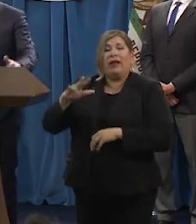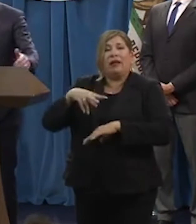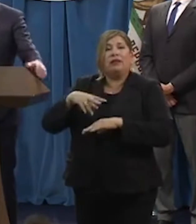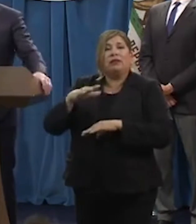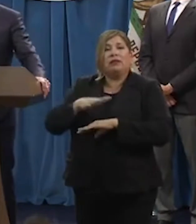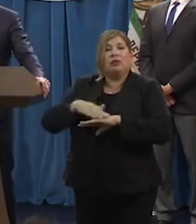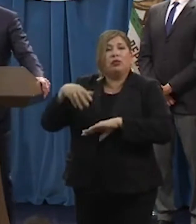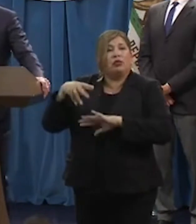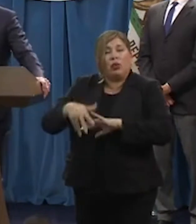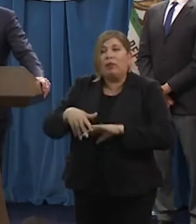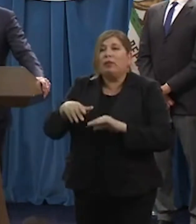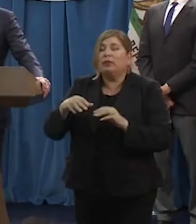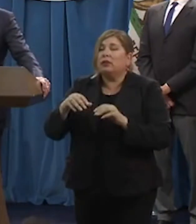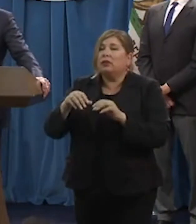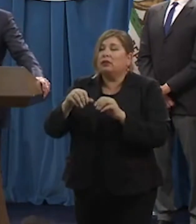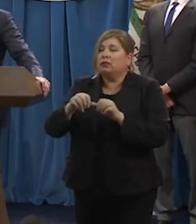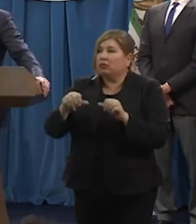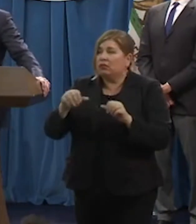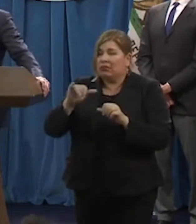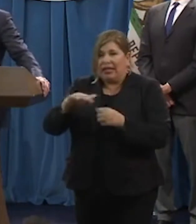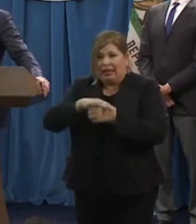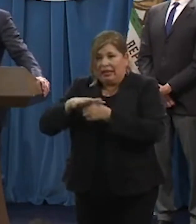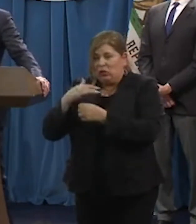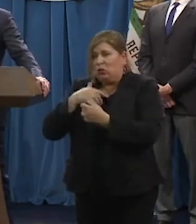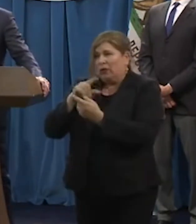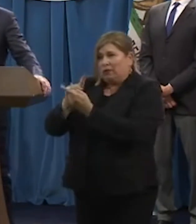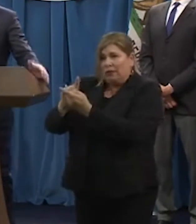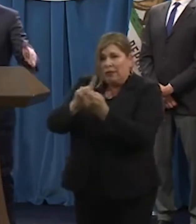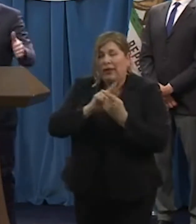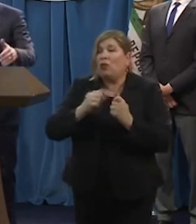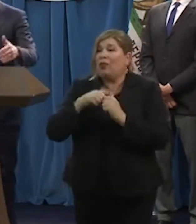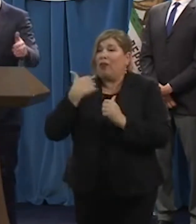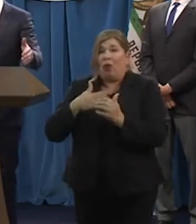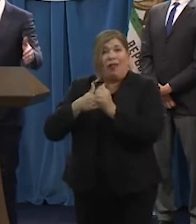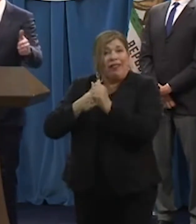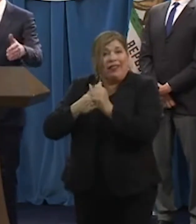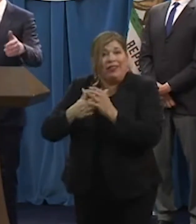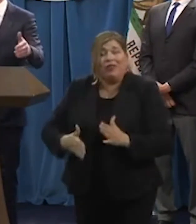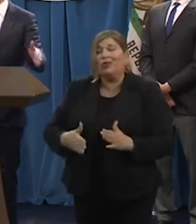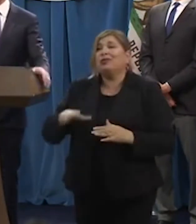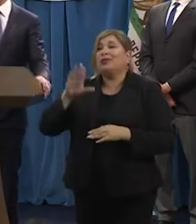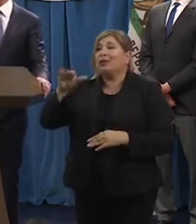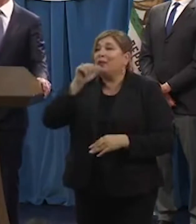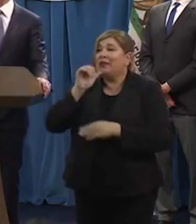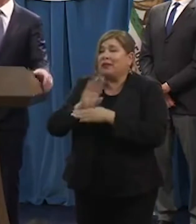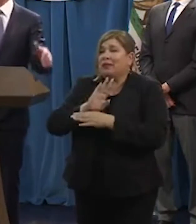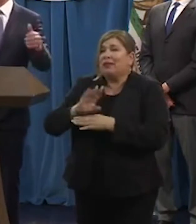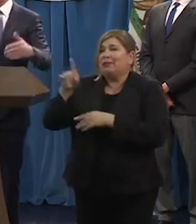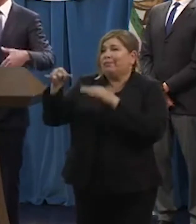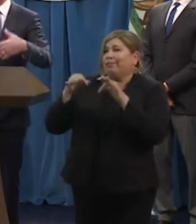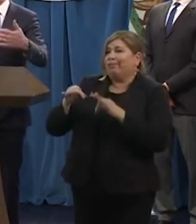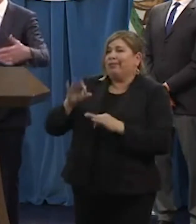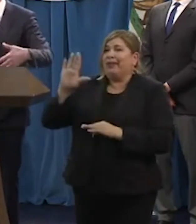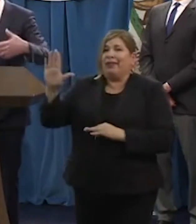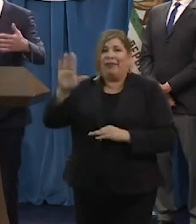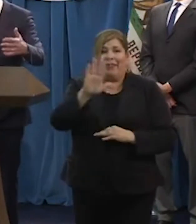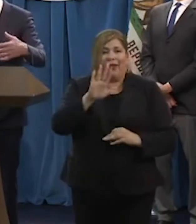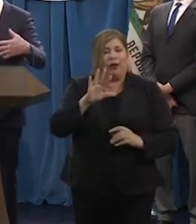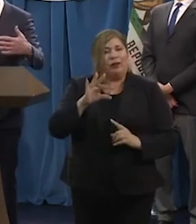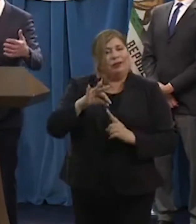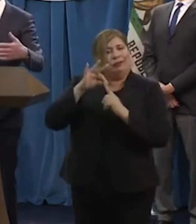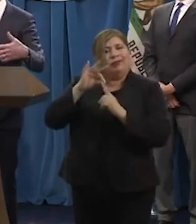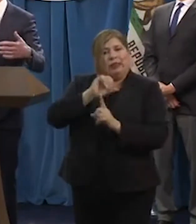meeting with leaders, those respective industries. The complexity of their unique circumstances requires